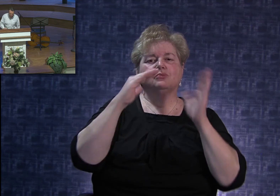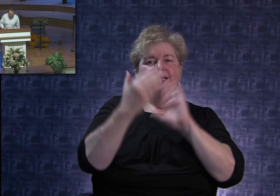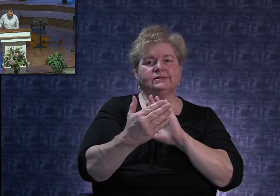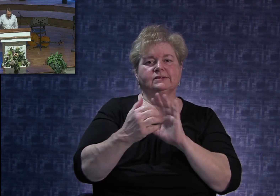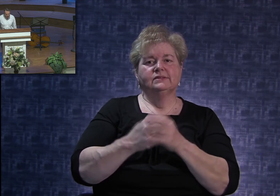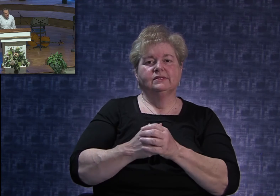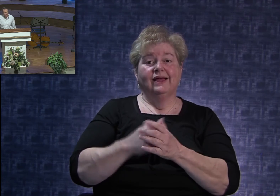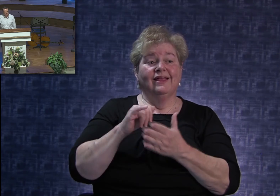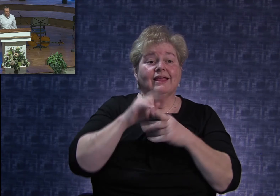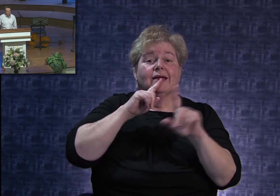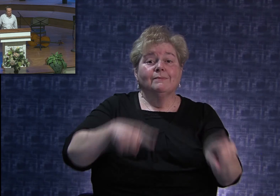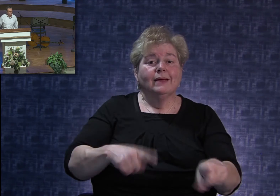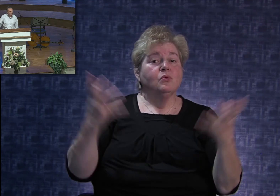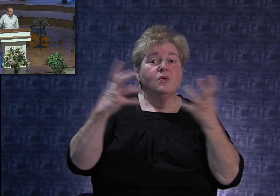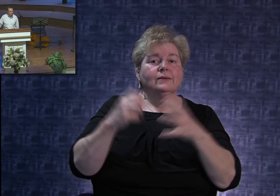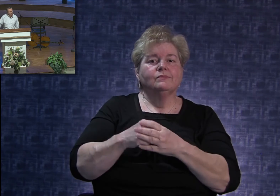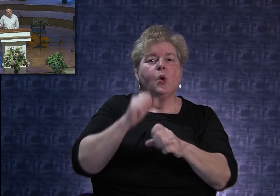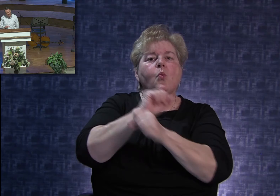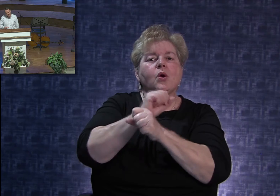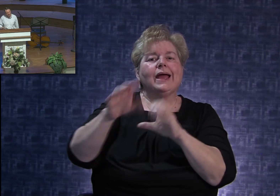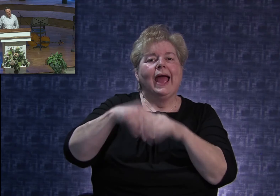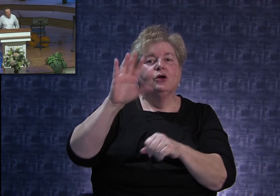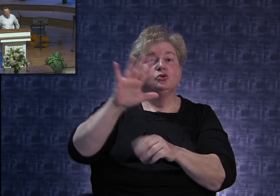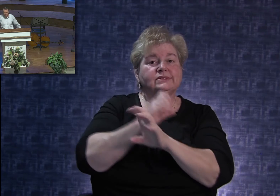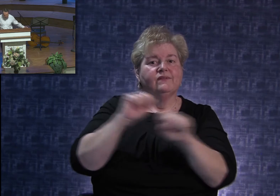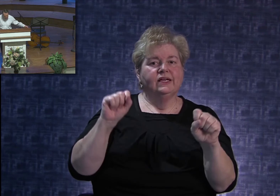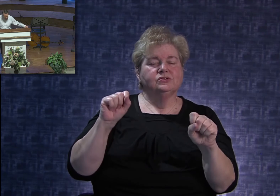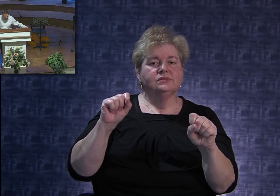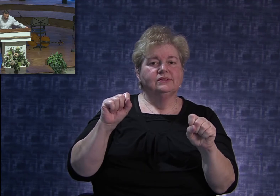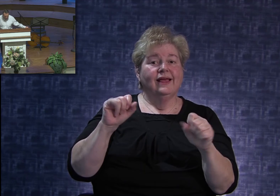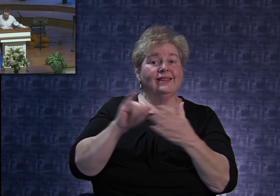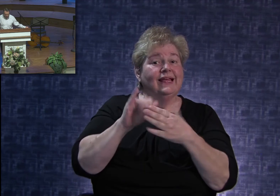Work out your salvation. Now, let's be clear. This